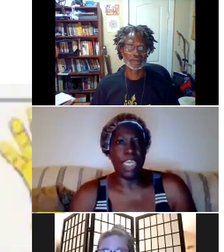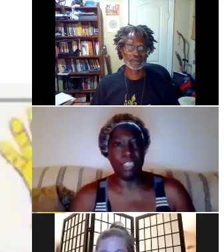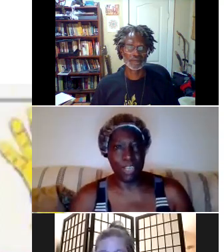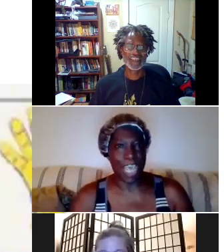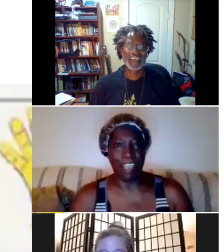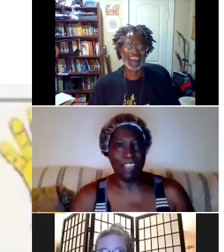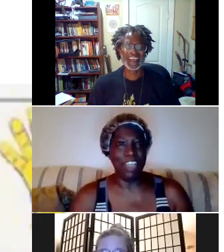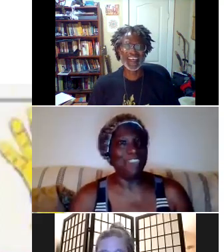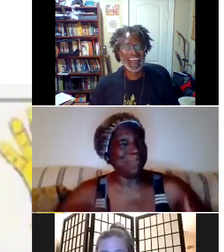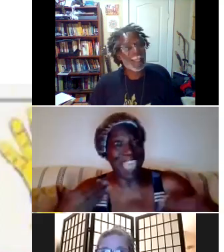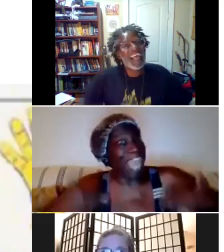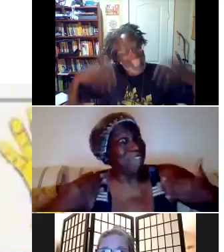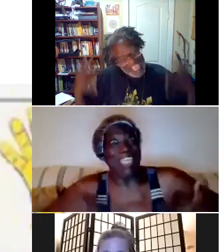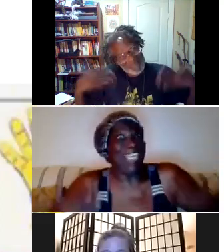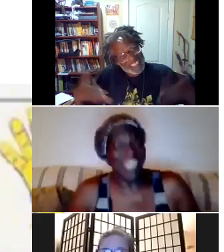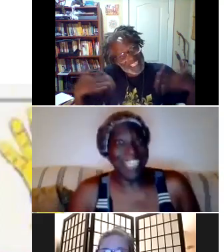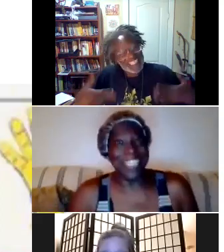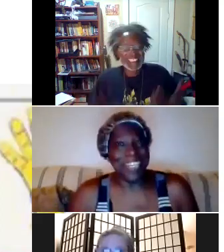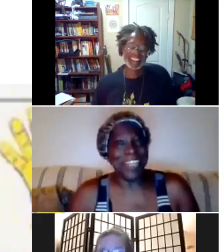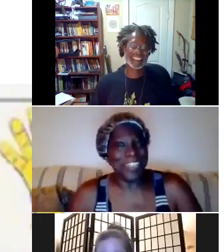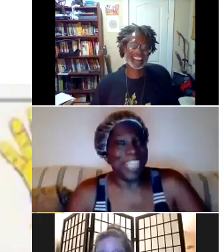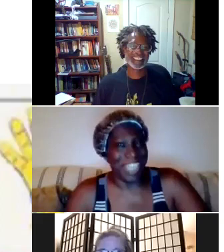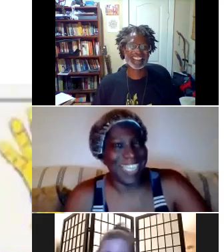You can't do that. You have to be happy.